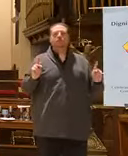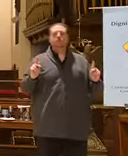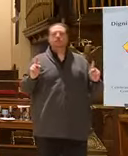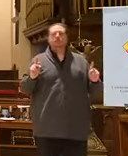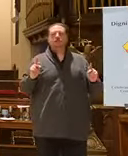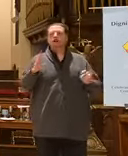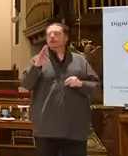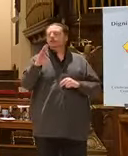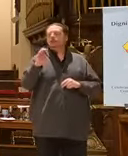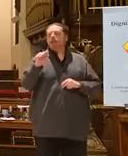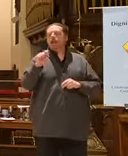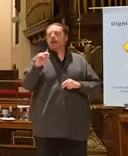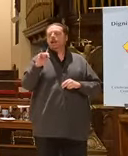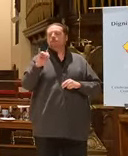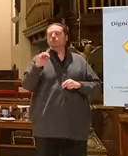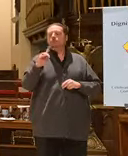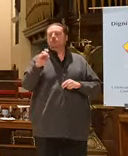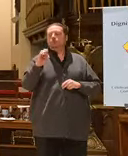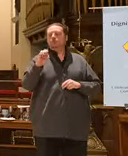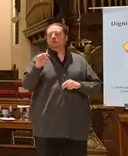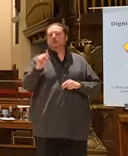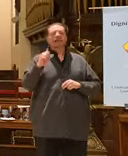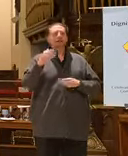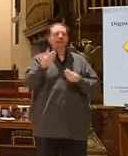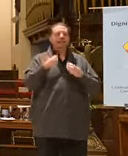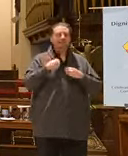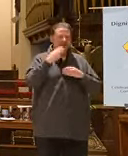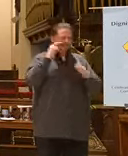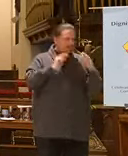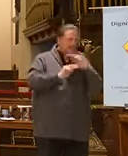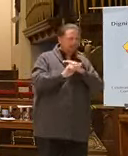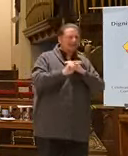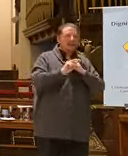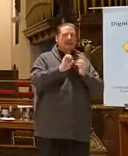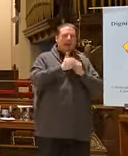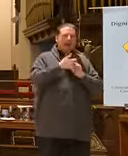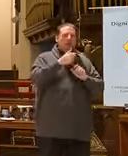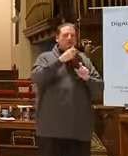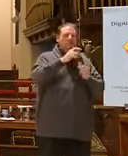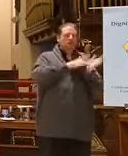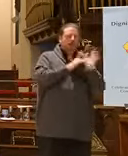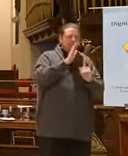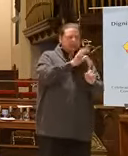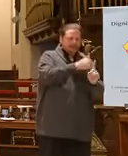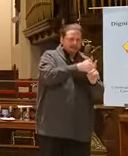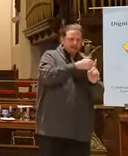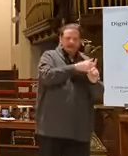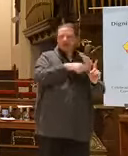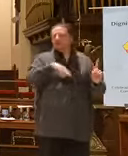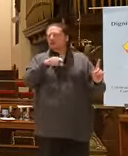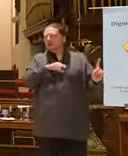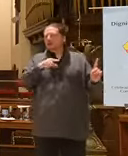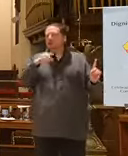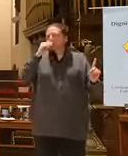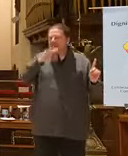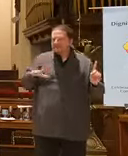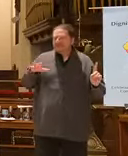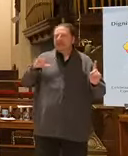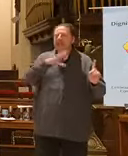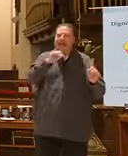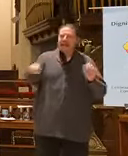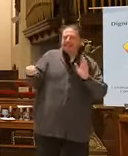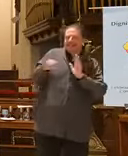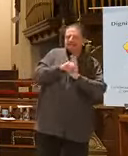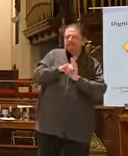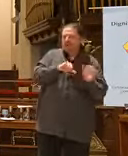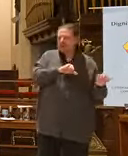The Beatitudes give us some insight into the way Jesus identifies with and blesses those who are not accepted, who